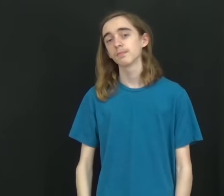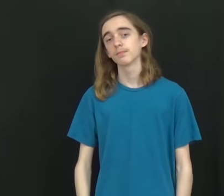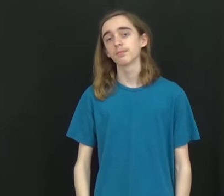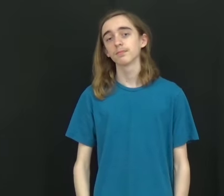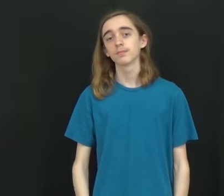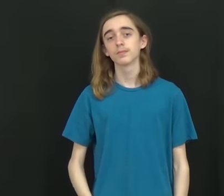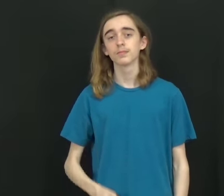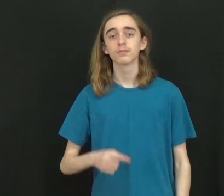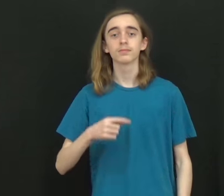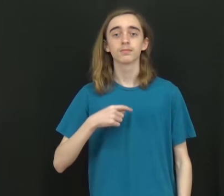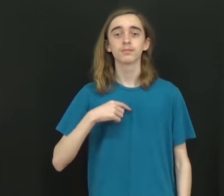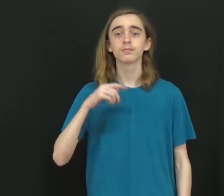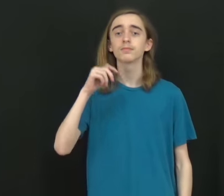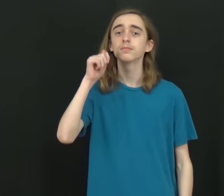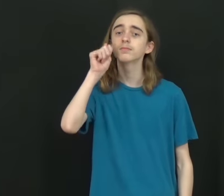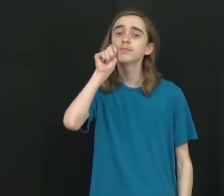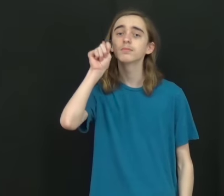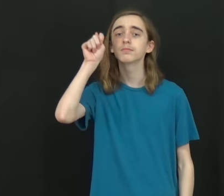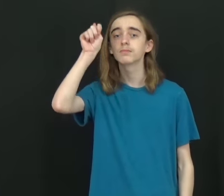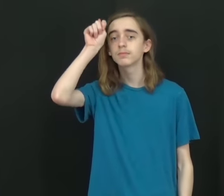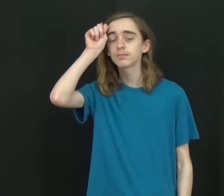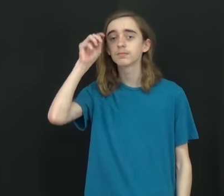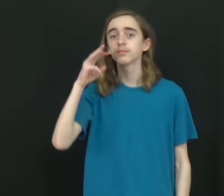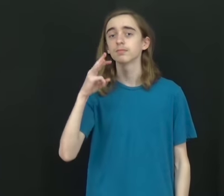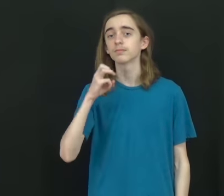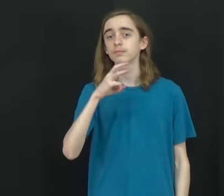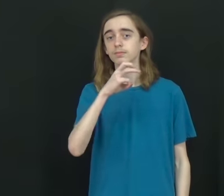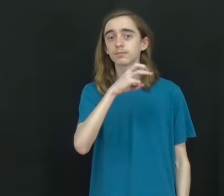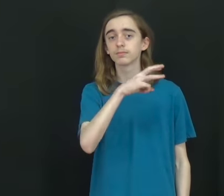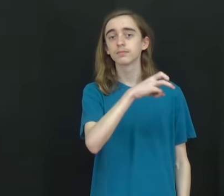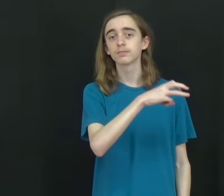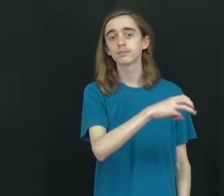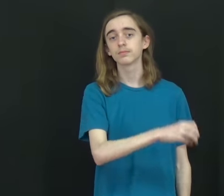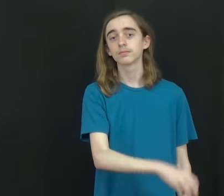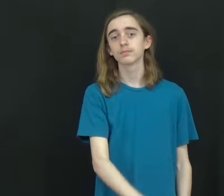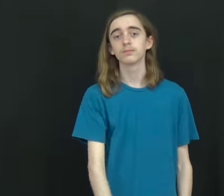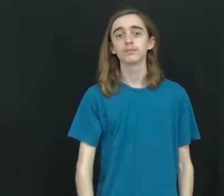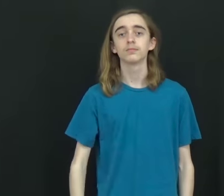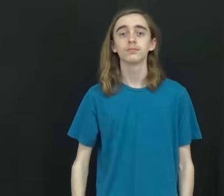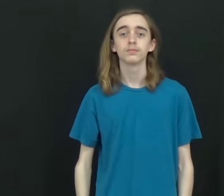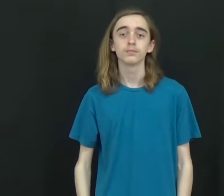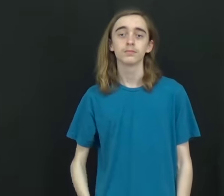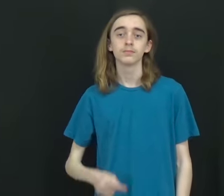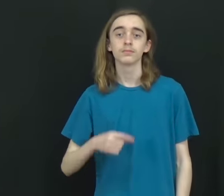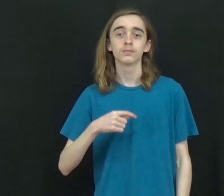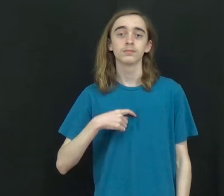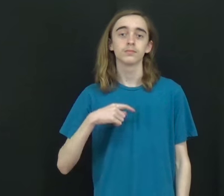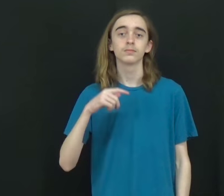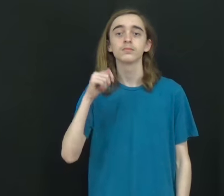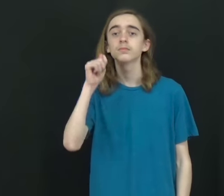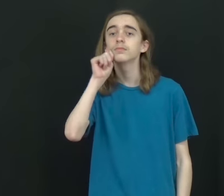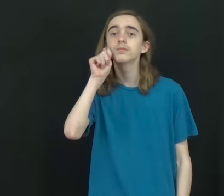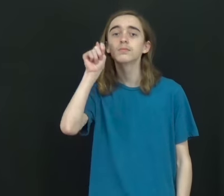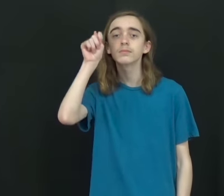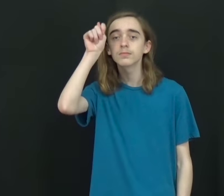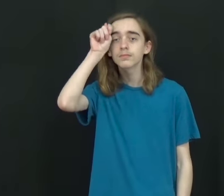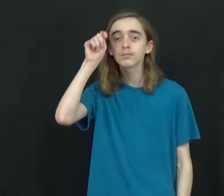me, 'cause I'm just a teenage dirtbag, baby. I'm just a